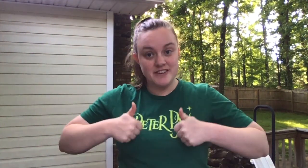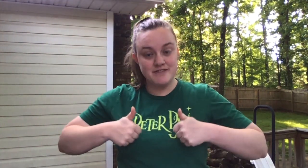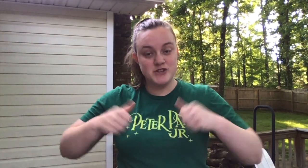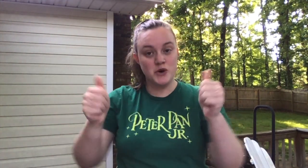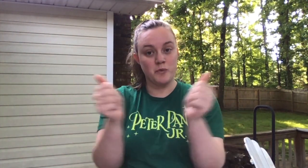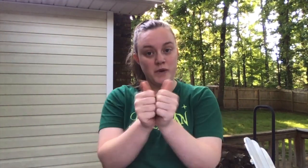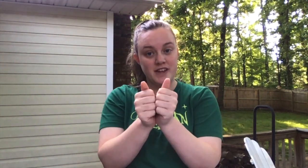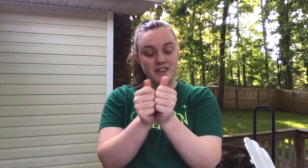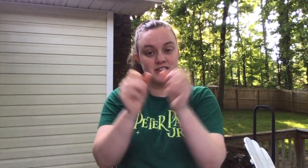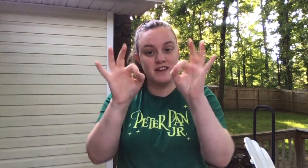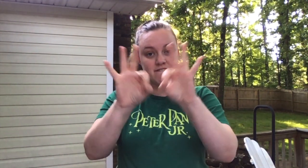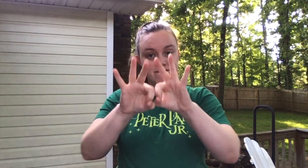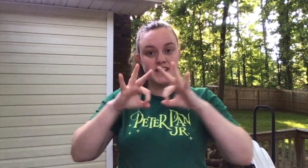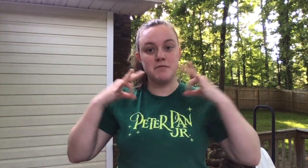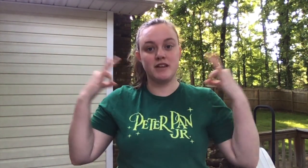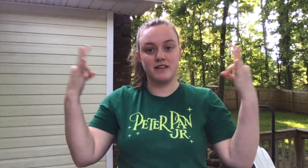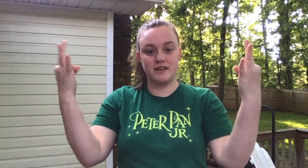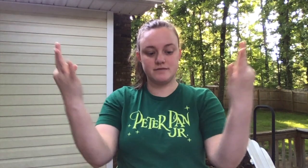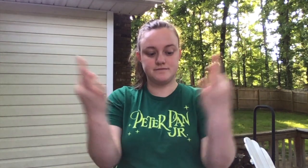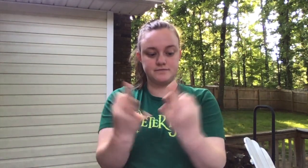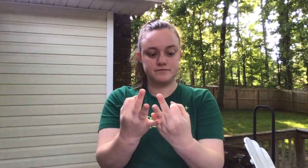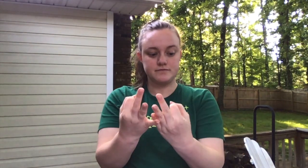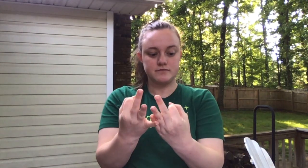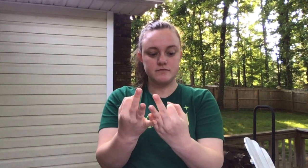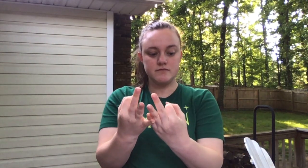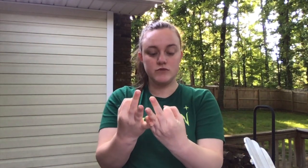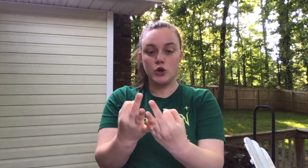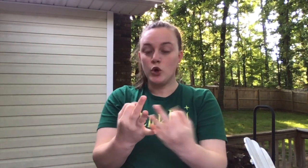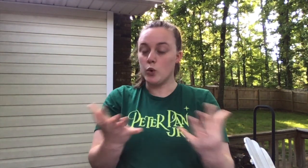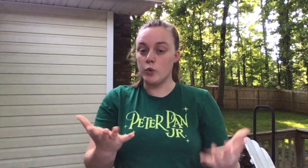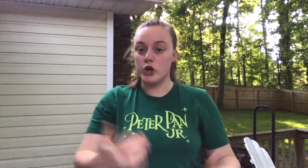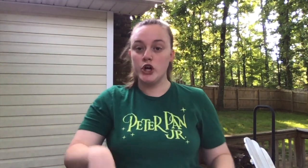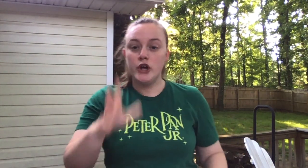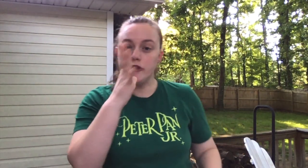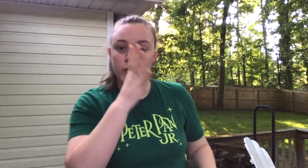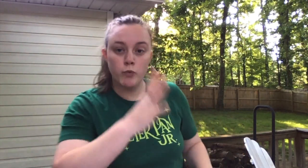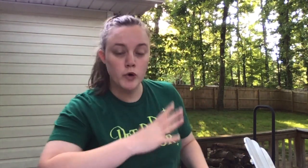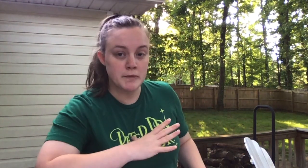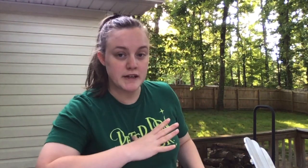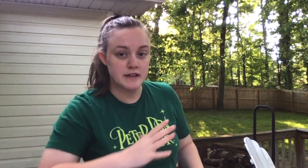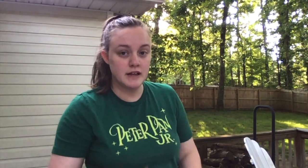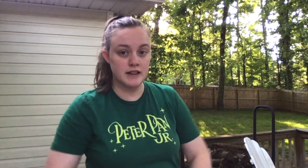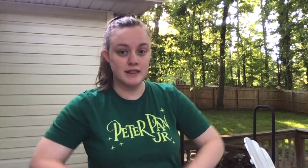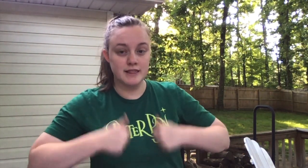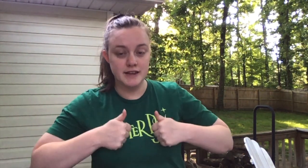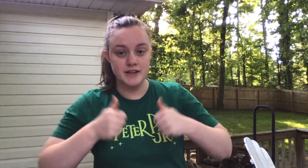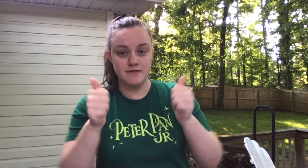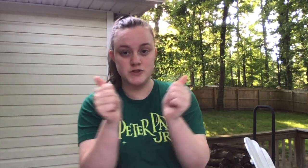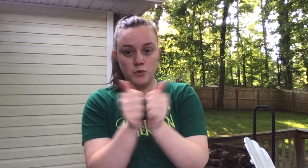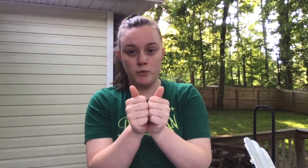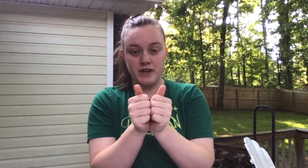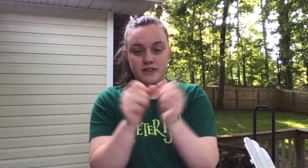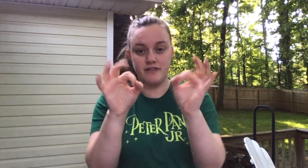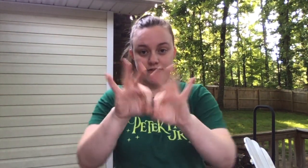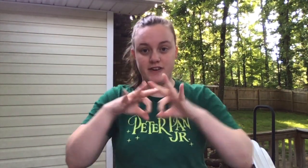lives with family, or the woman lives with